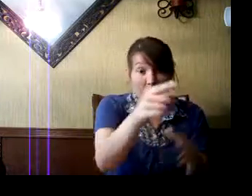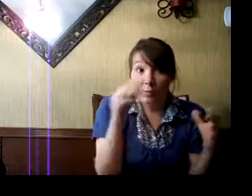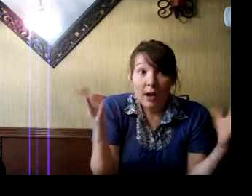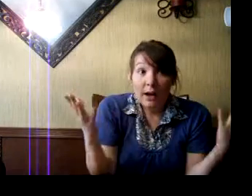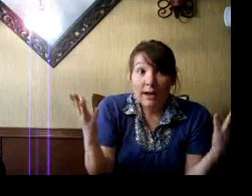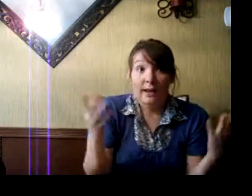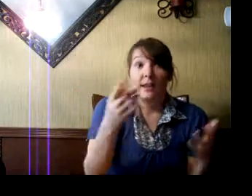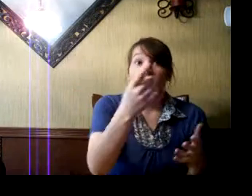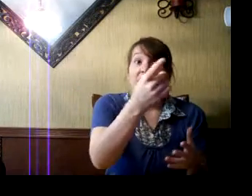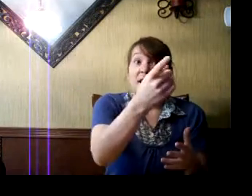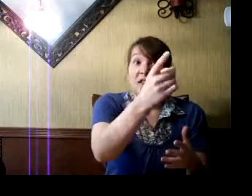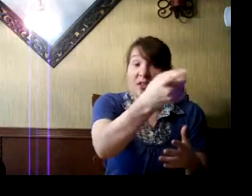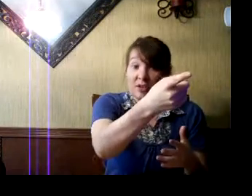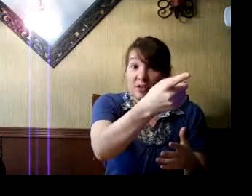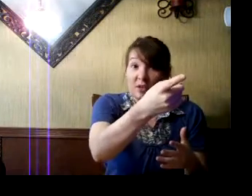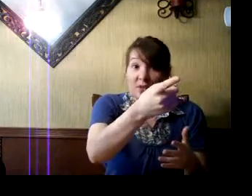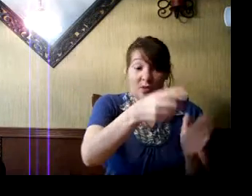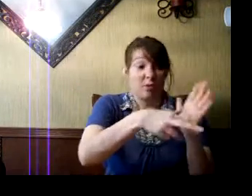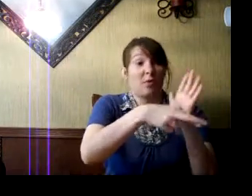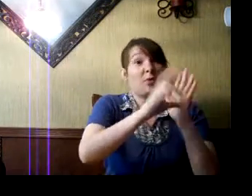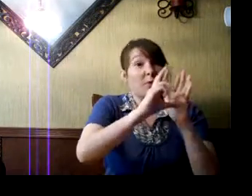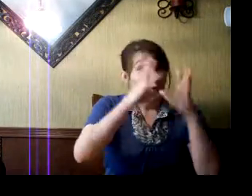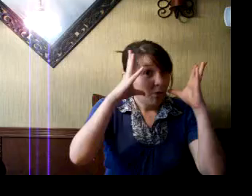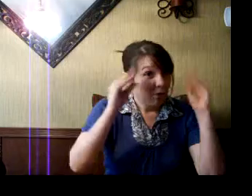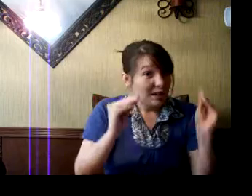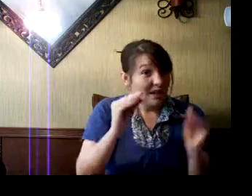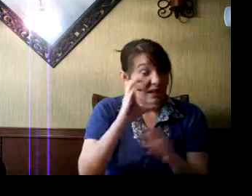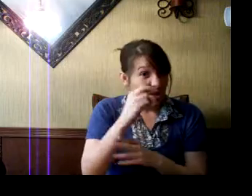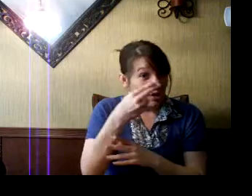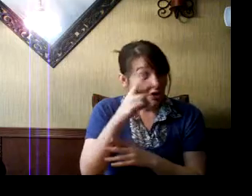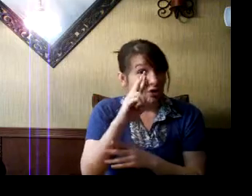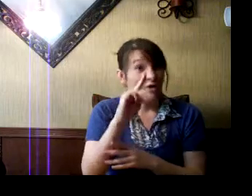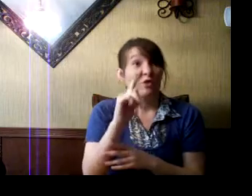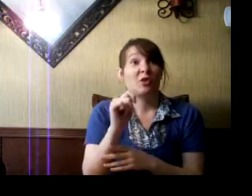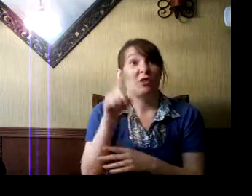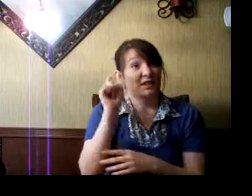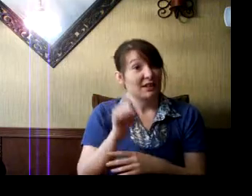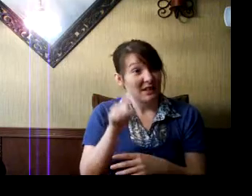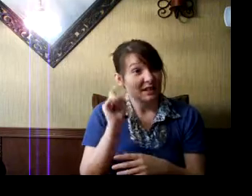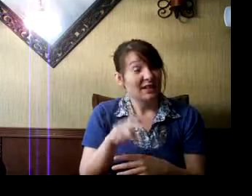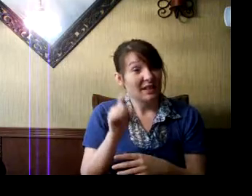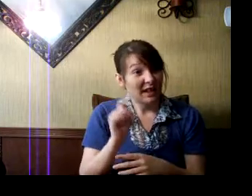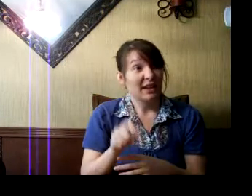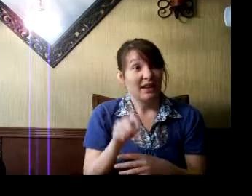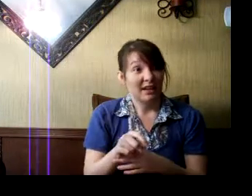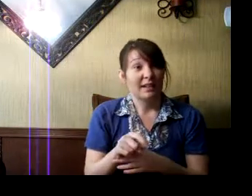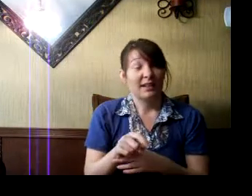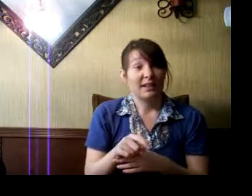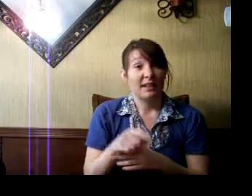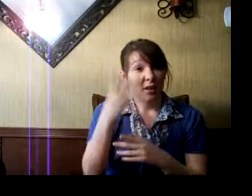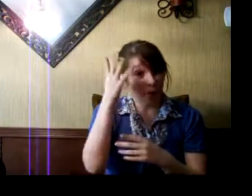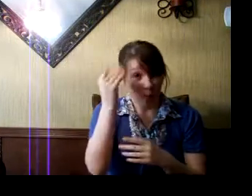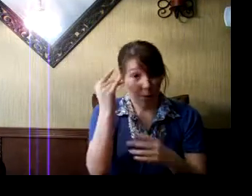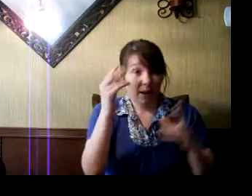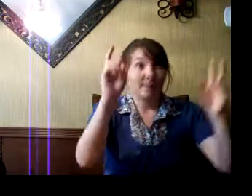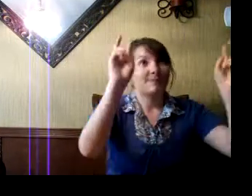reading of graphs and charts, because the content determines it says that this is the appropriate time to teach graphs and